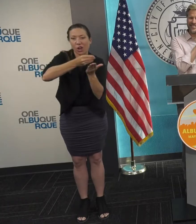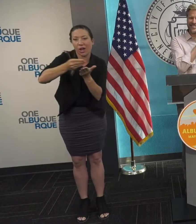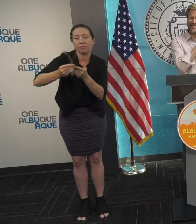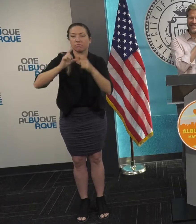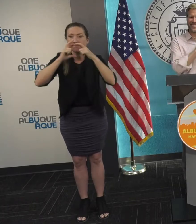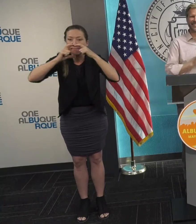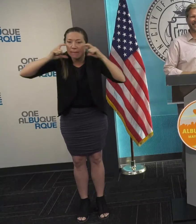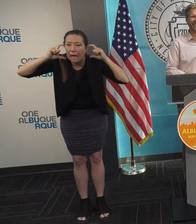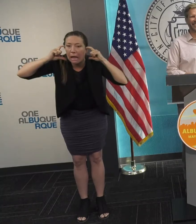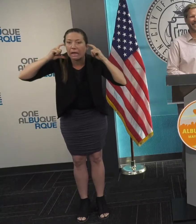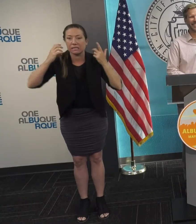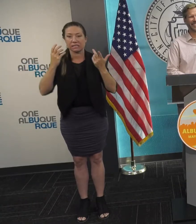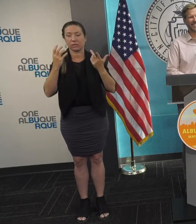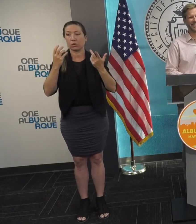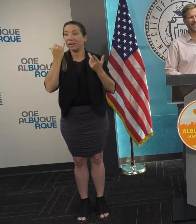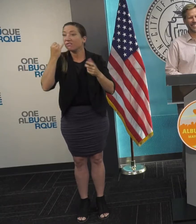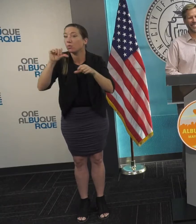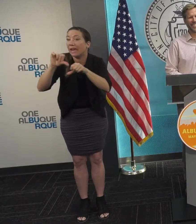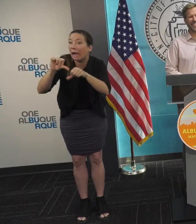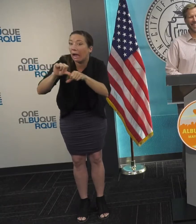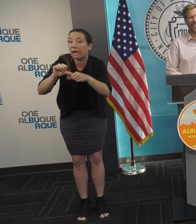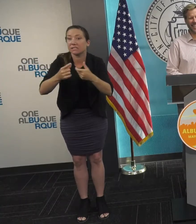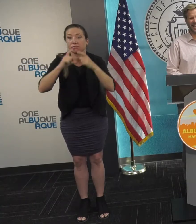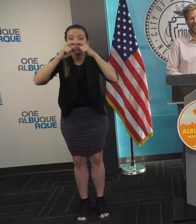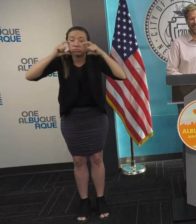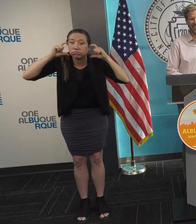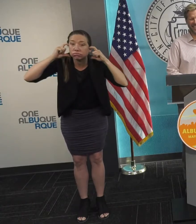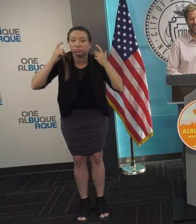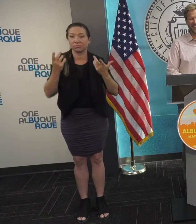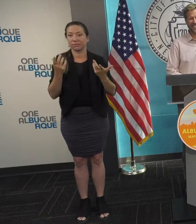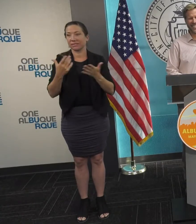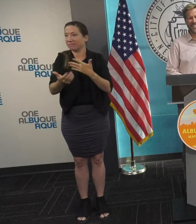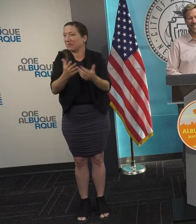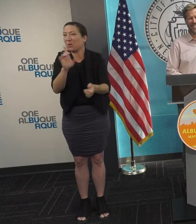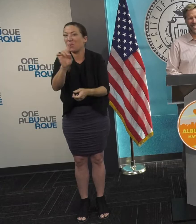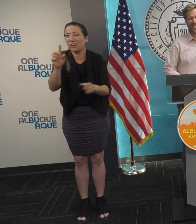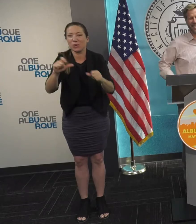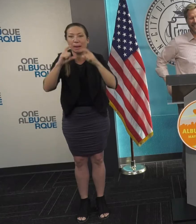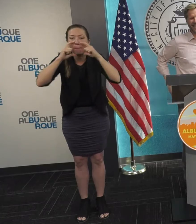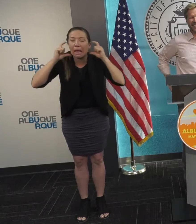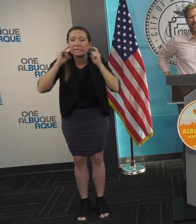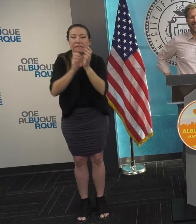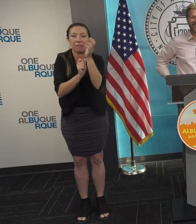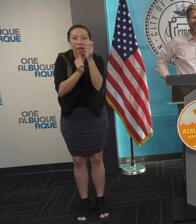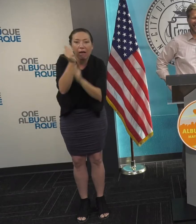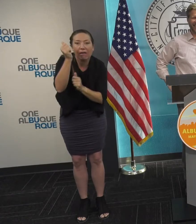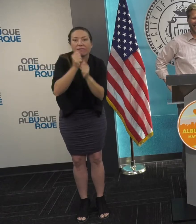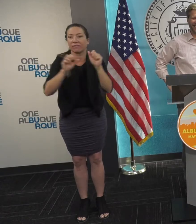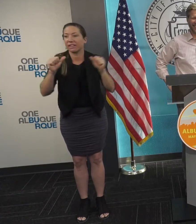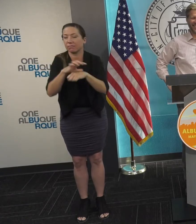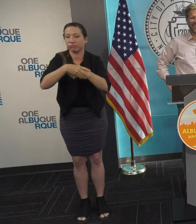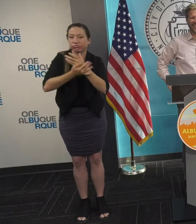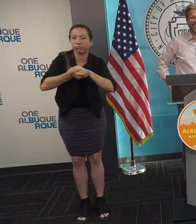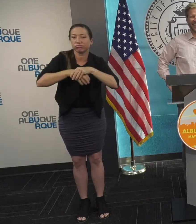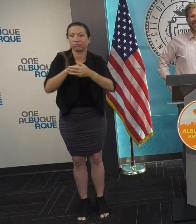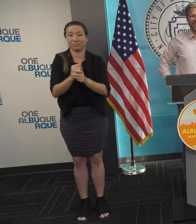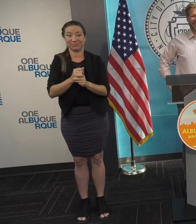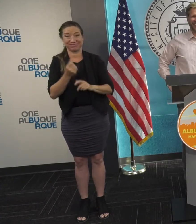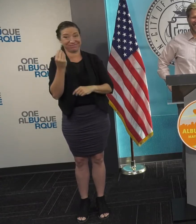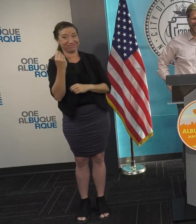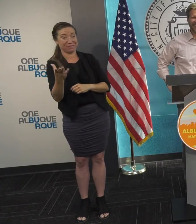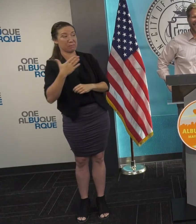or wherever you are. There you go. My sister made us some masks, so we have some very